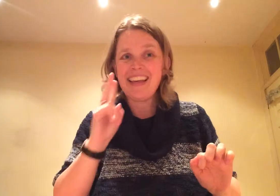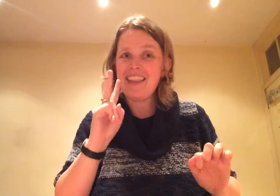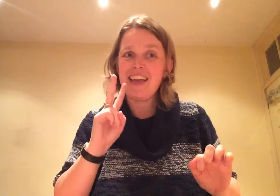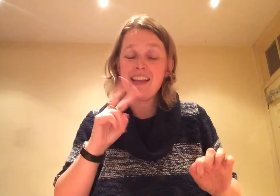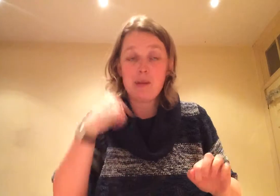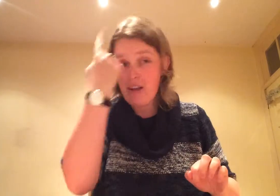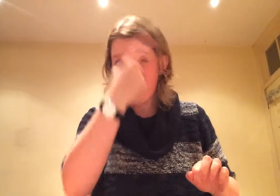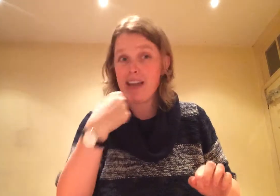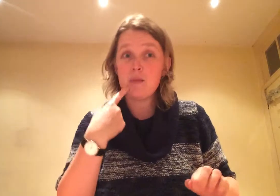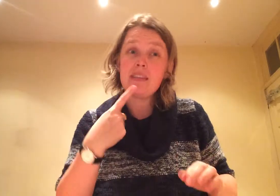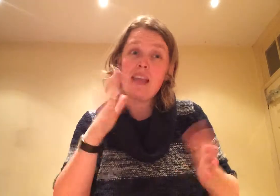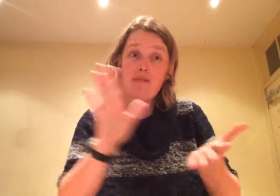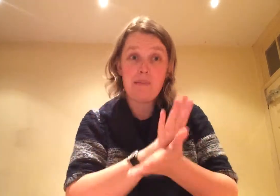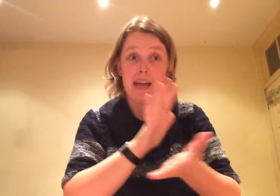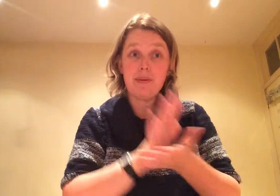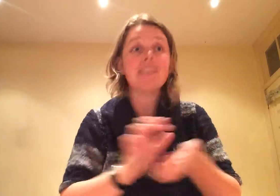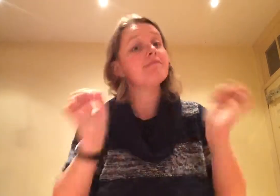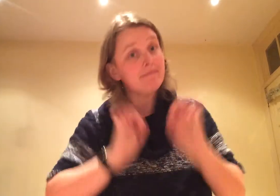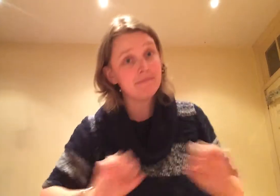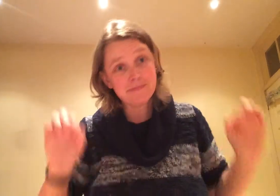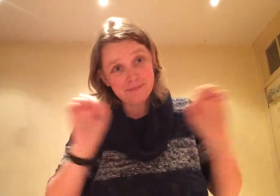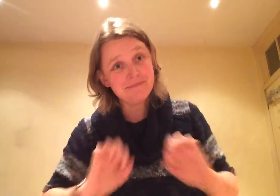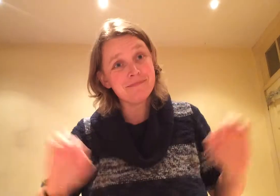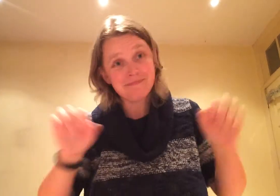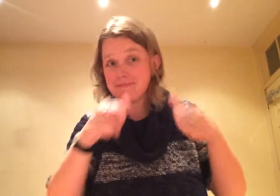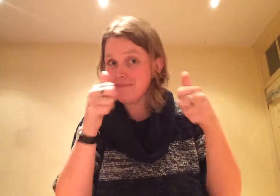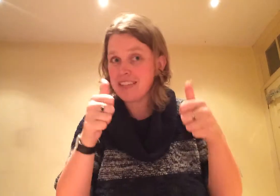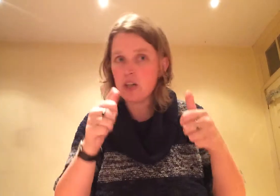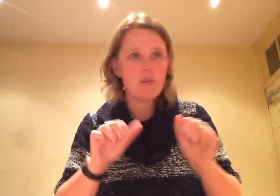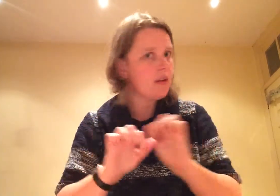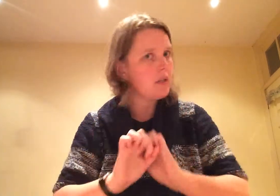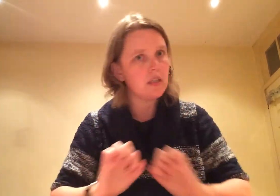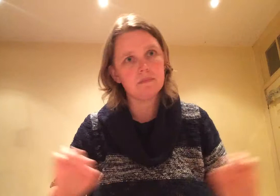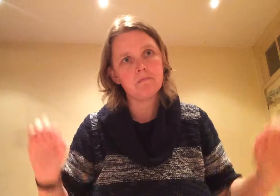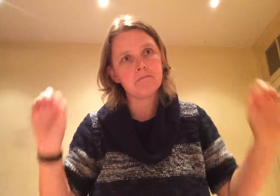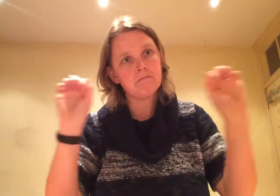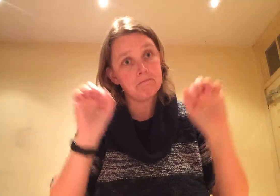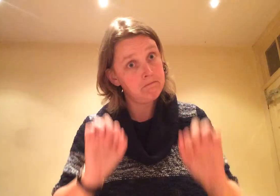and my face will say if I'm happy or if I'm like.